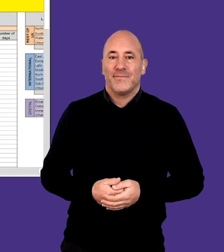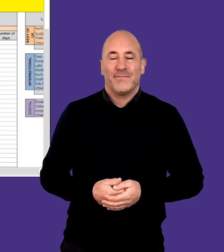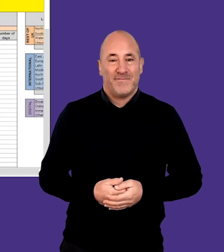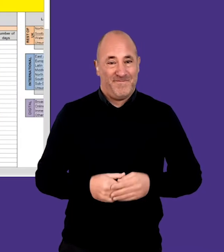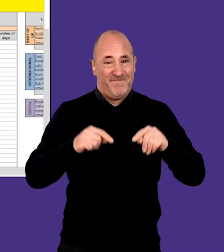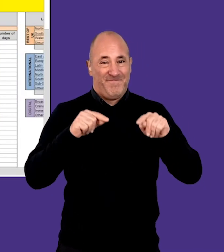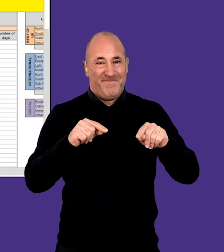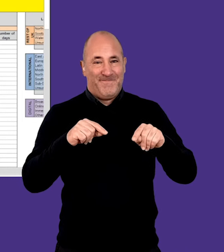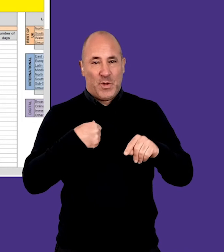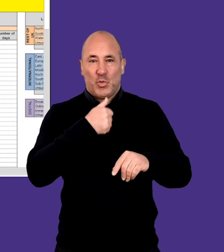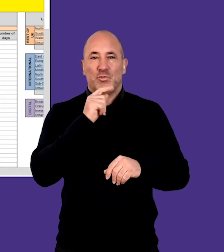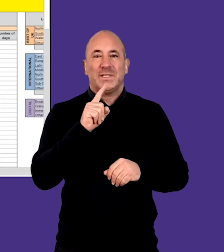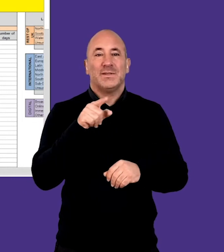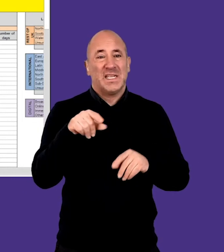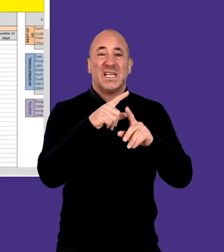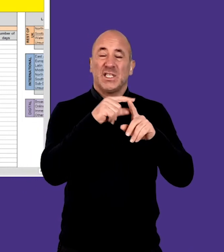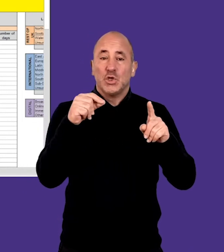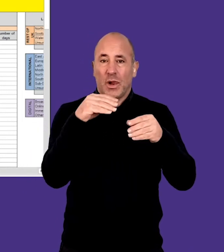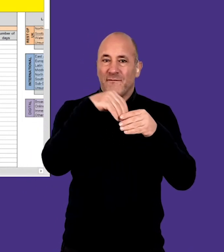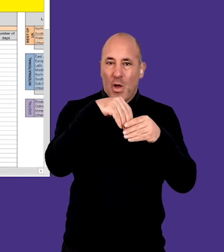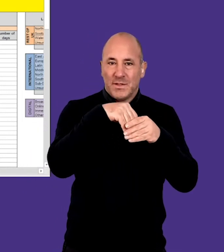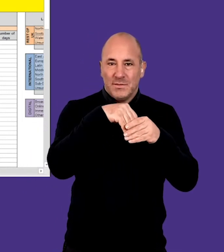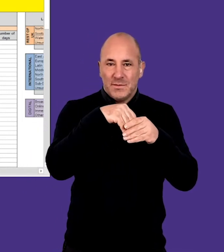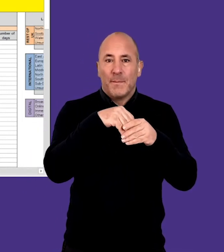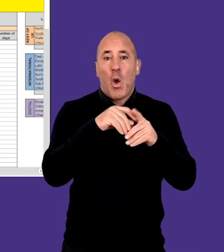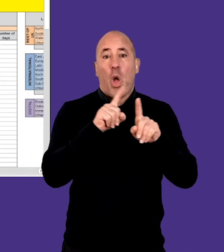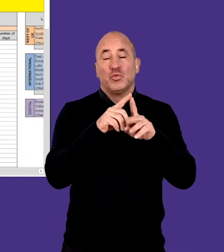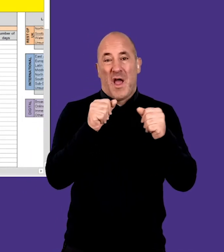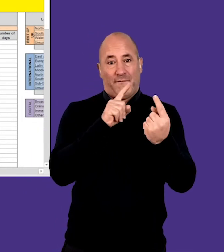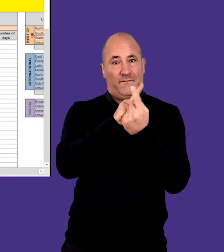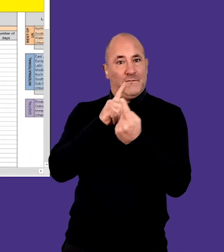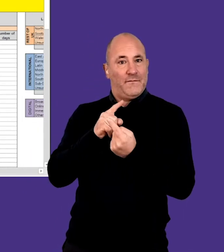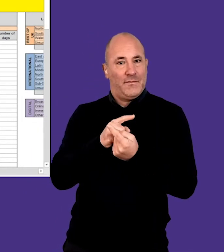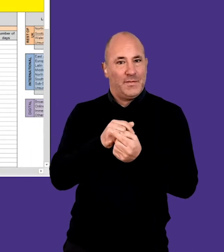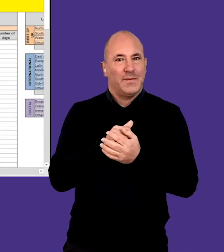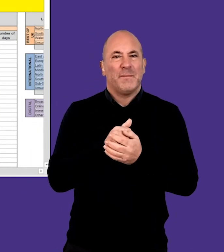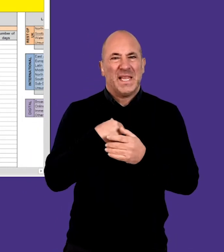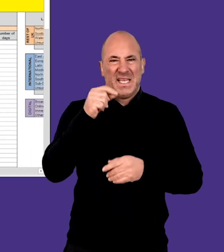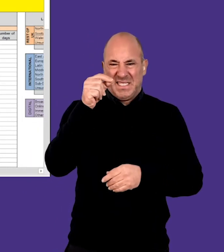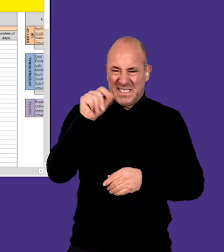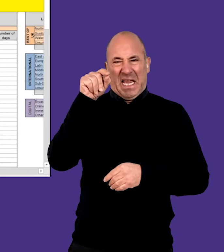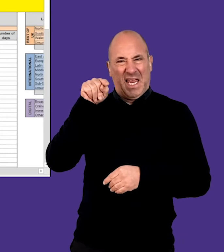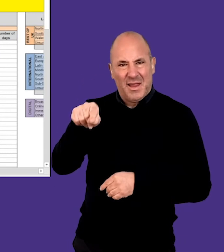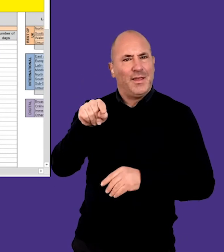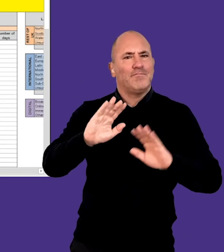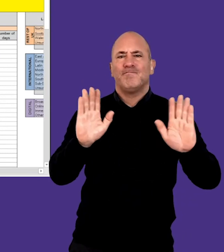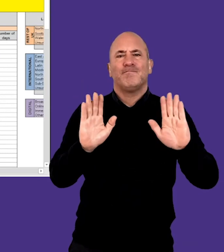The example that I used has a digital component, but also has physical delivery. So I wouldn't tick